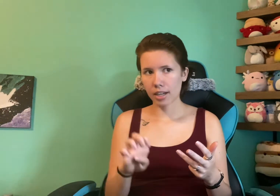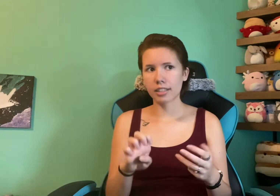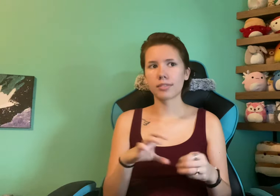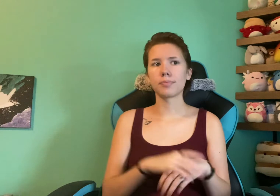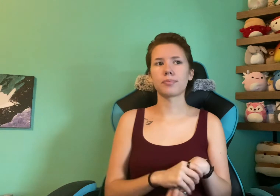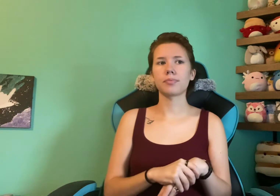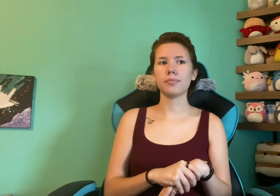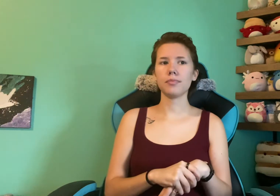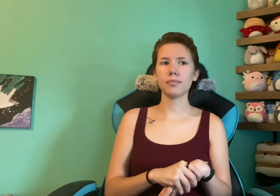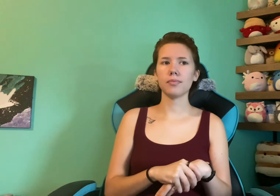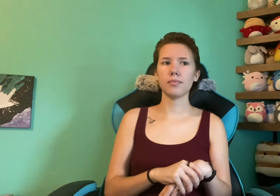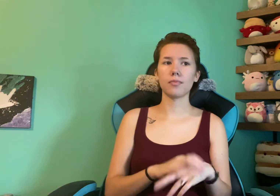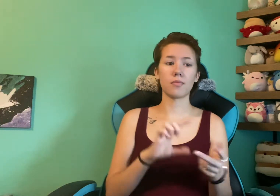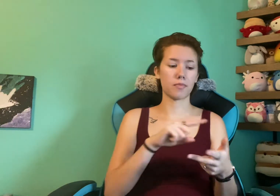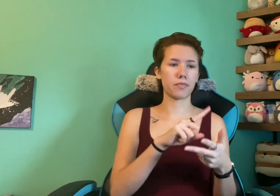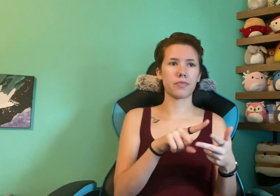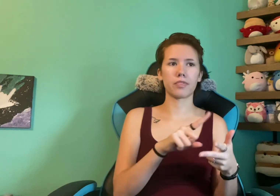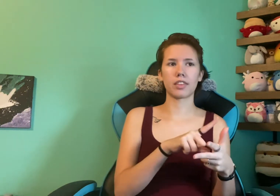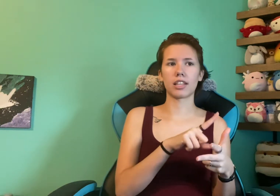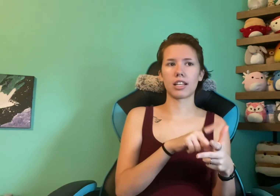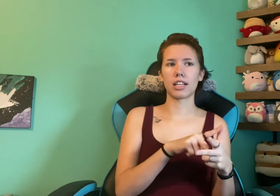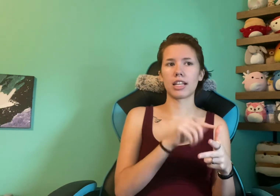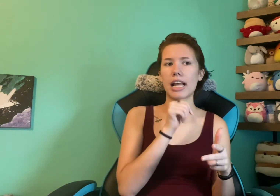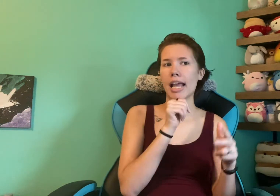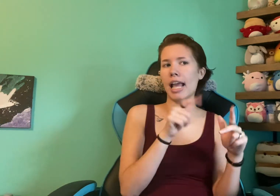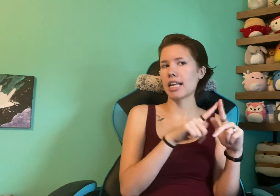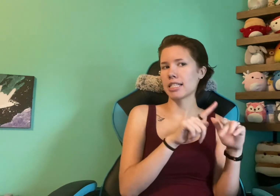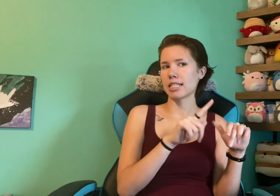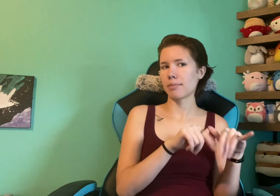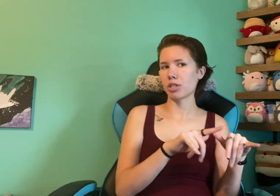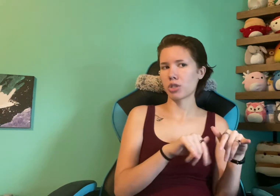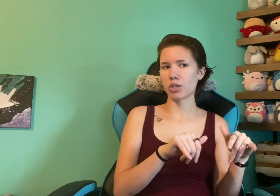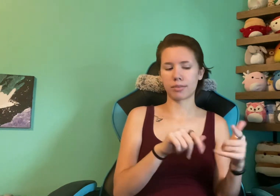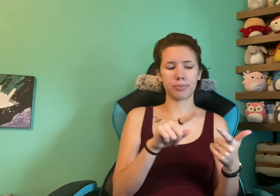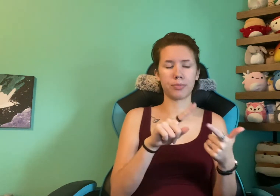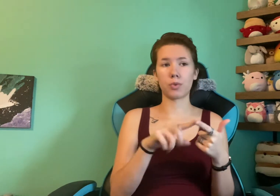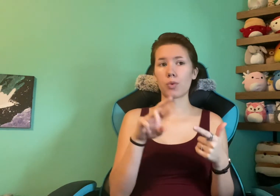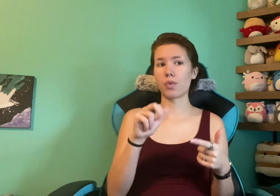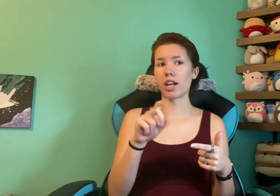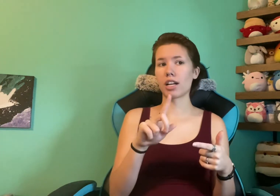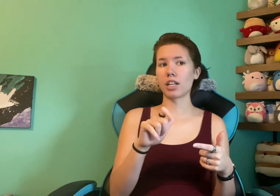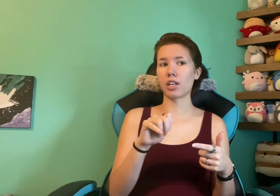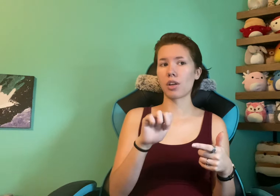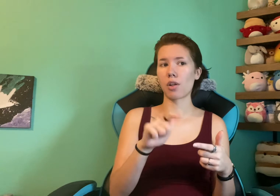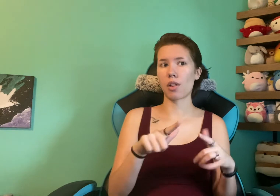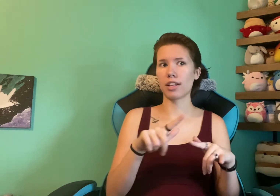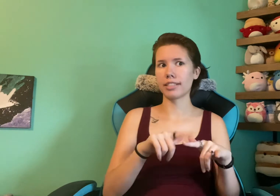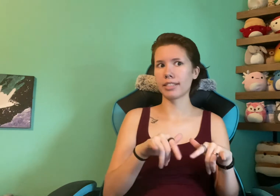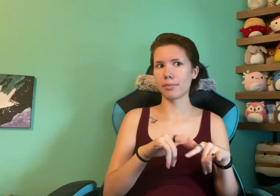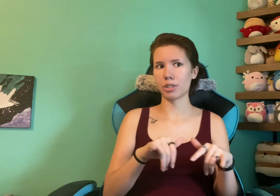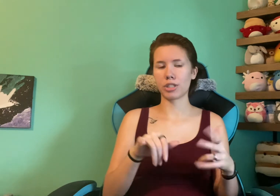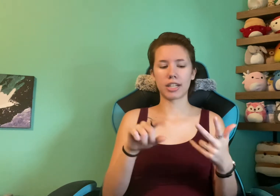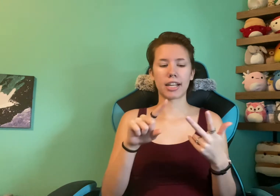are bilaterally symmetric. In other words, our left side is a mirror image of our right